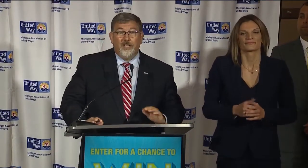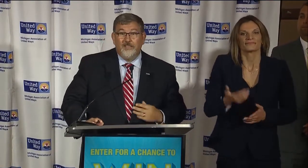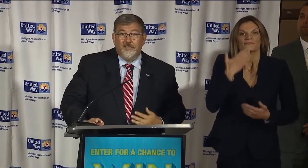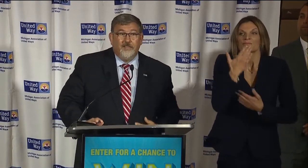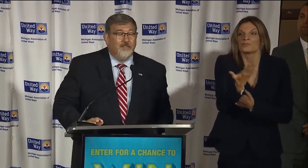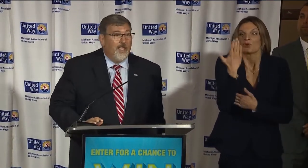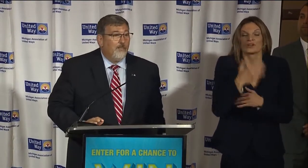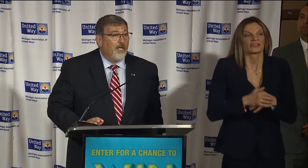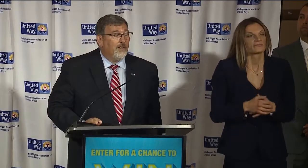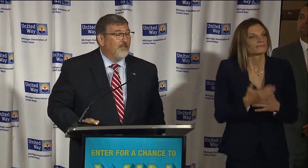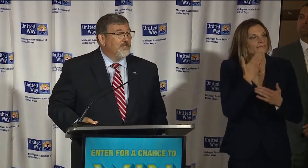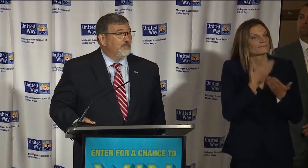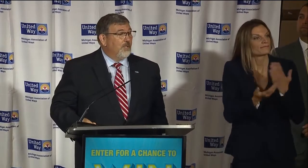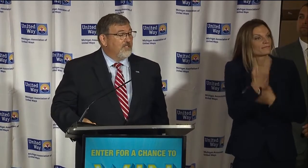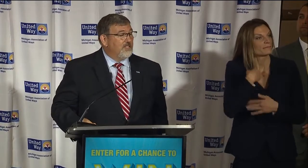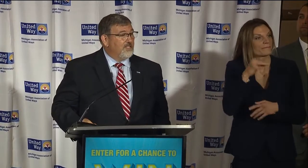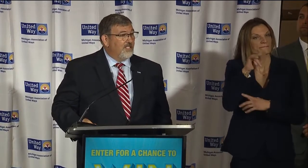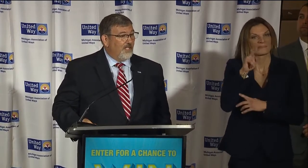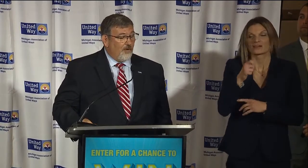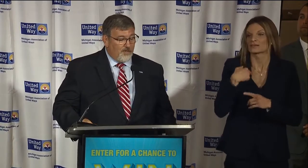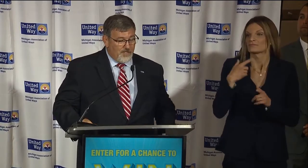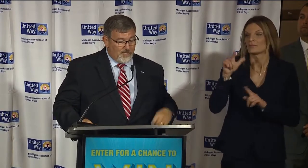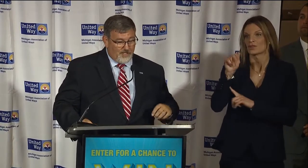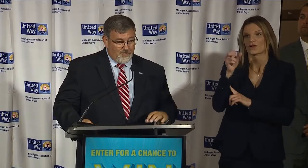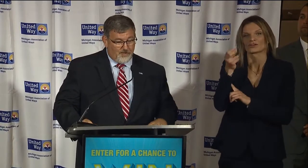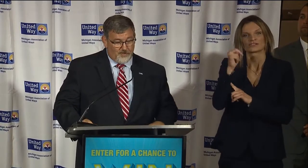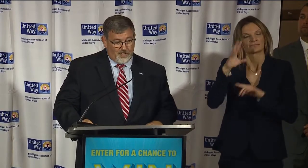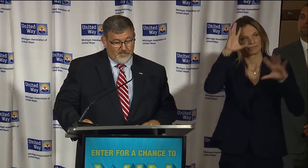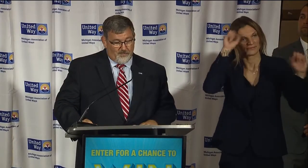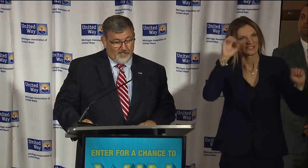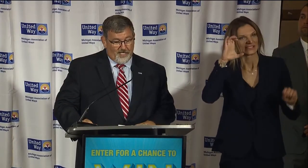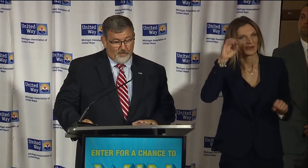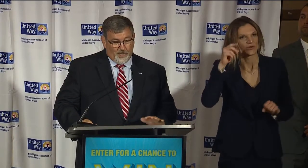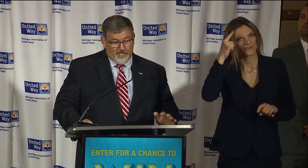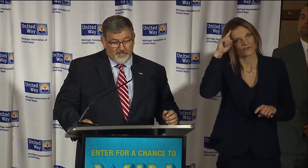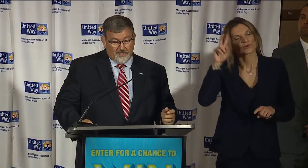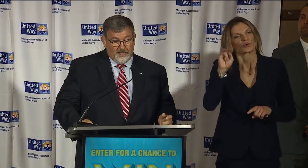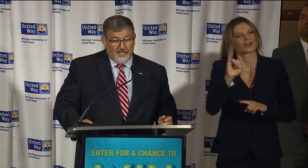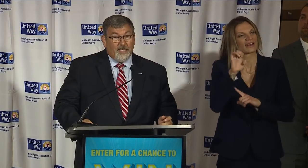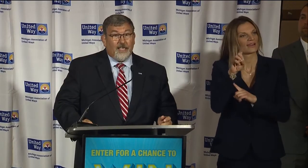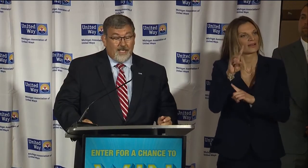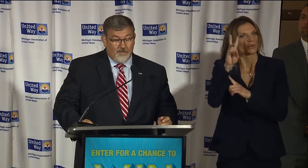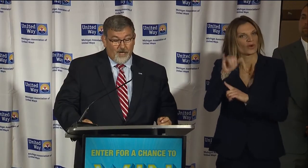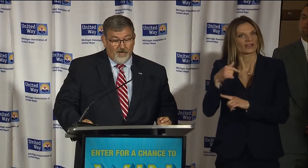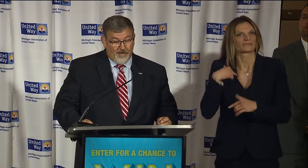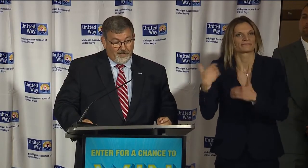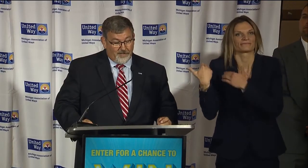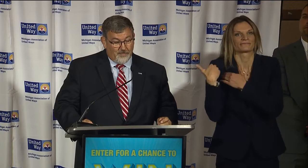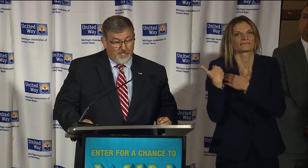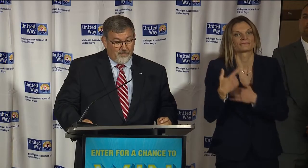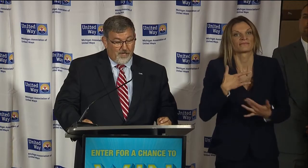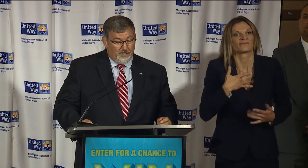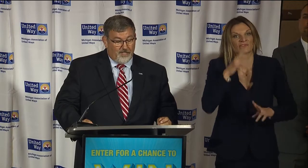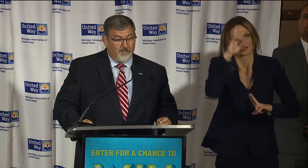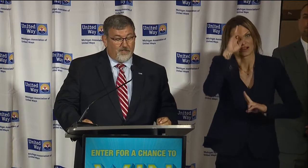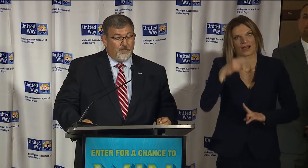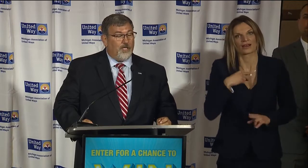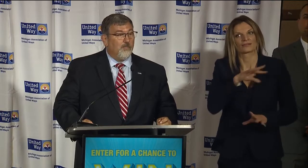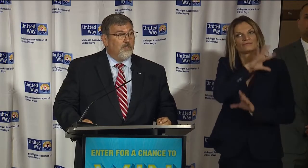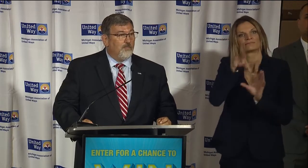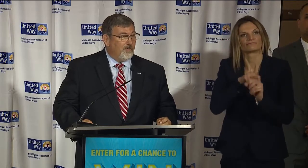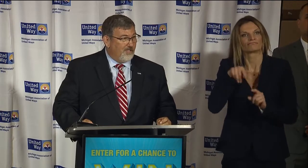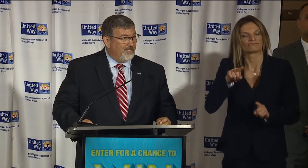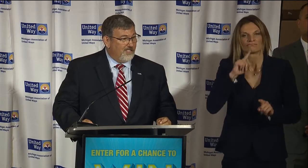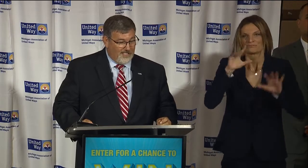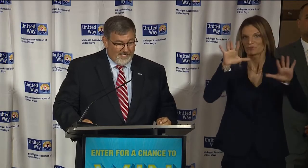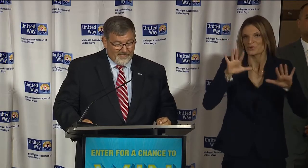Good morning. I'm Mike Larson, President and CEO of the Michigan Association of United Ways, and I'm honored to be among this